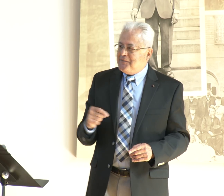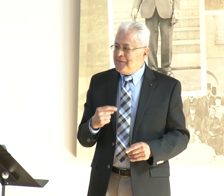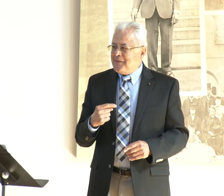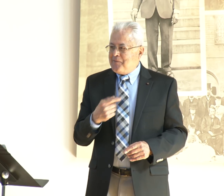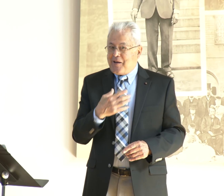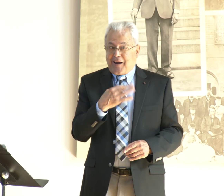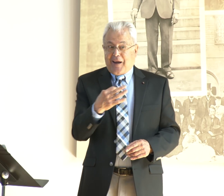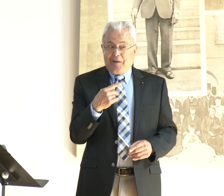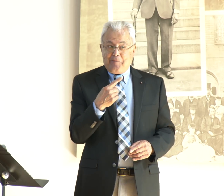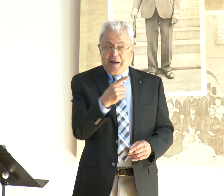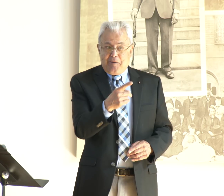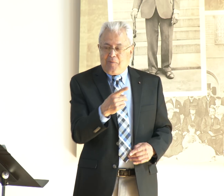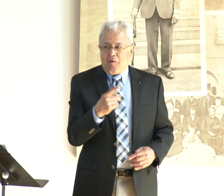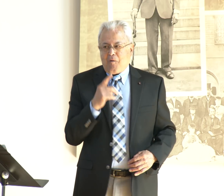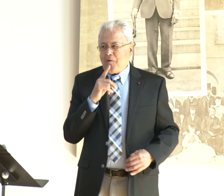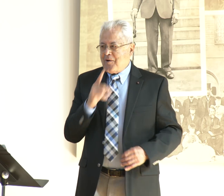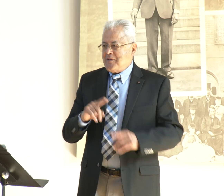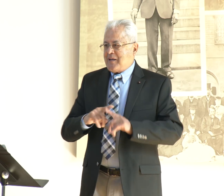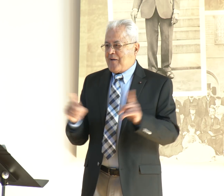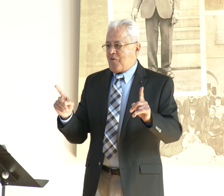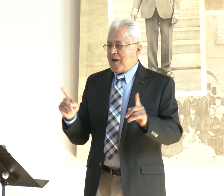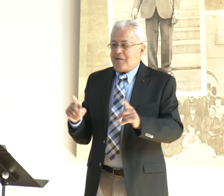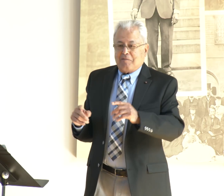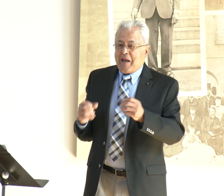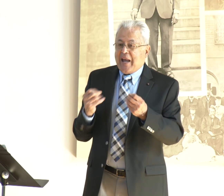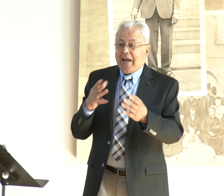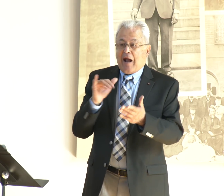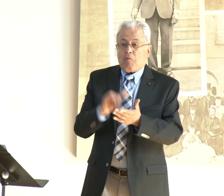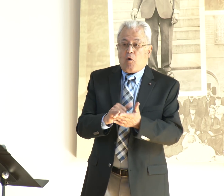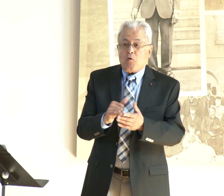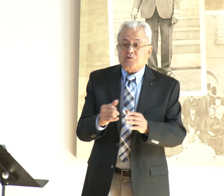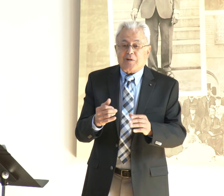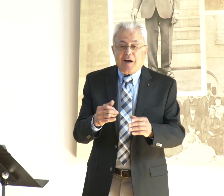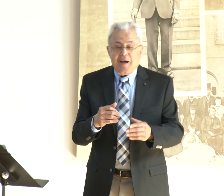And sure enough, I ended up hitting the jackpot with him.